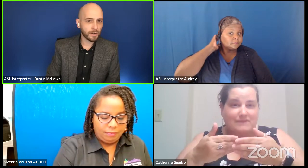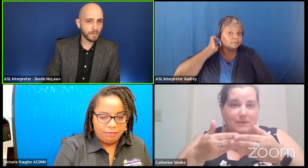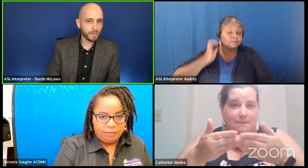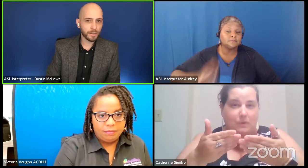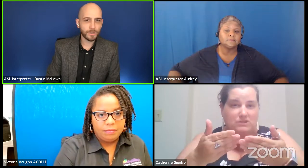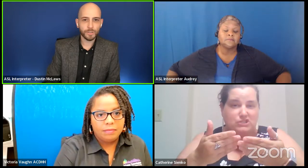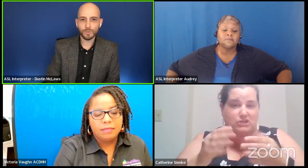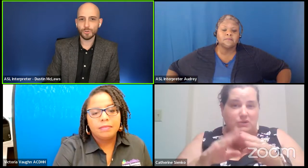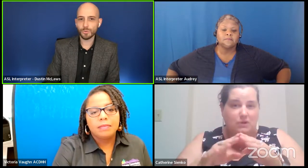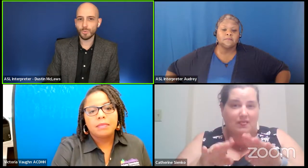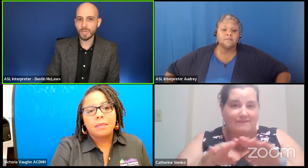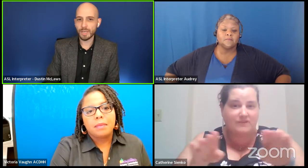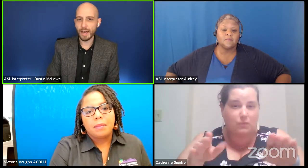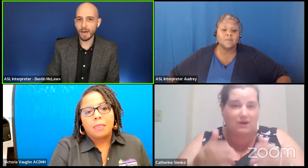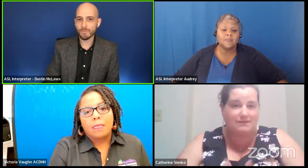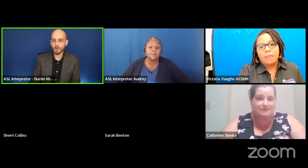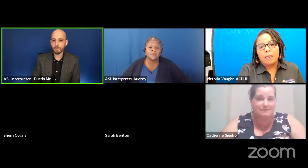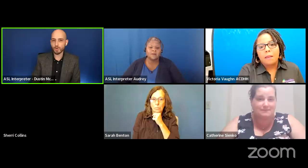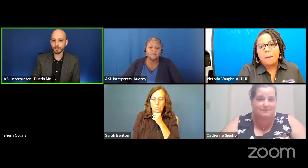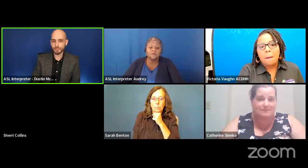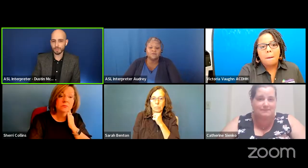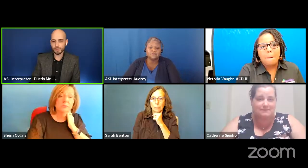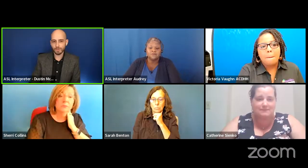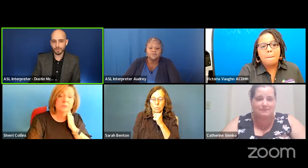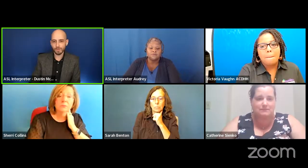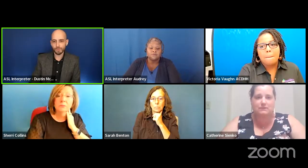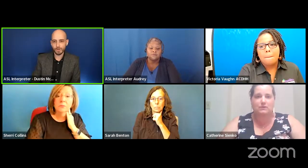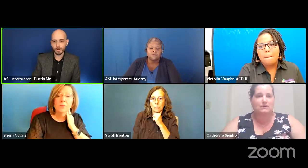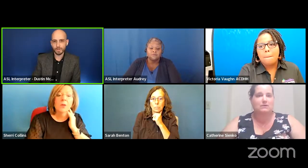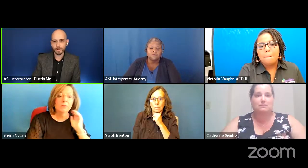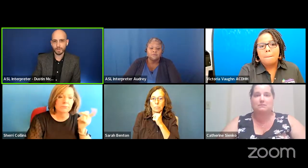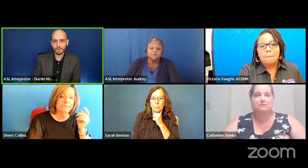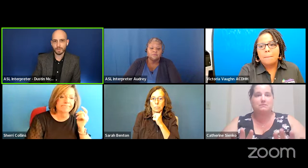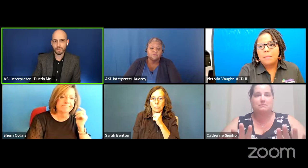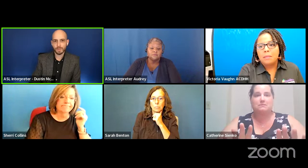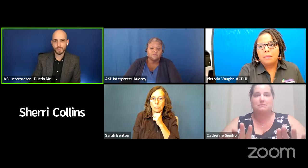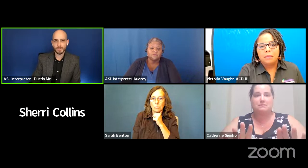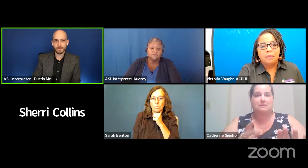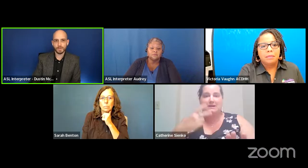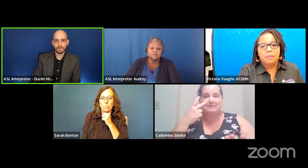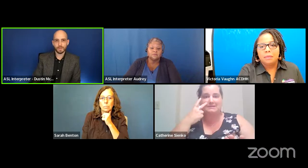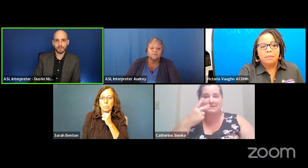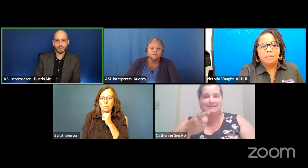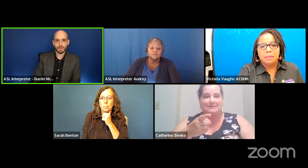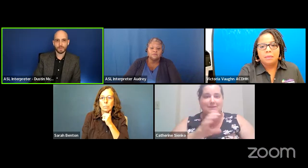Hearing none, do we have a motion on the floor?